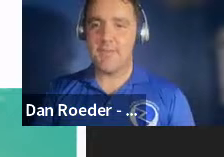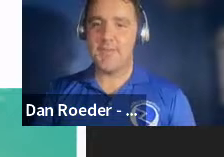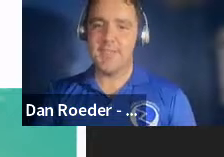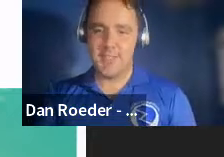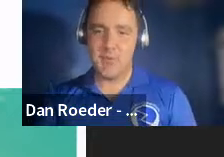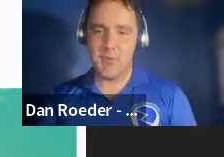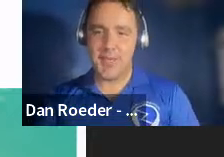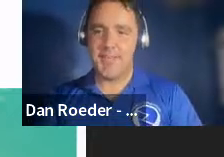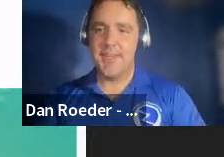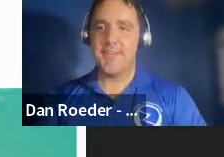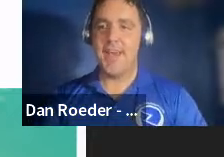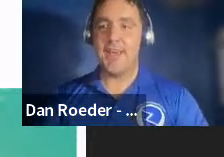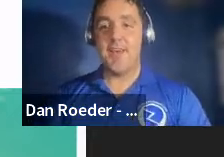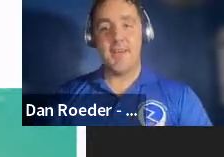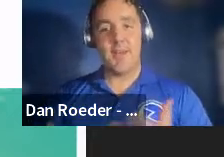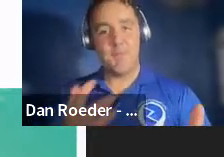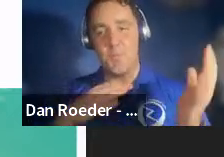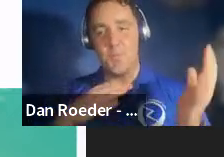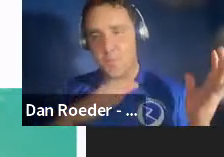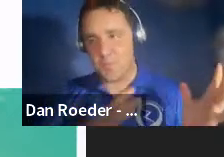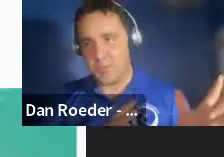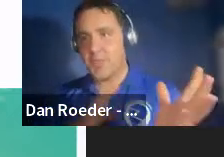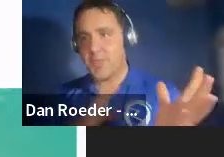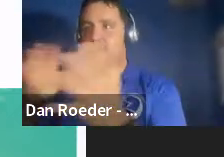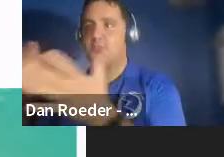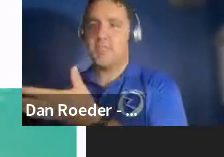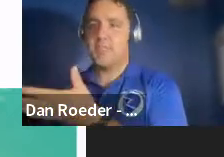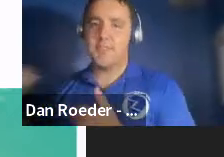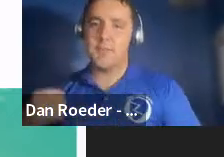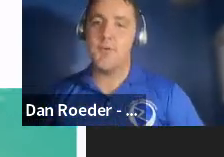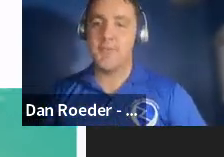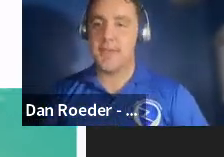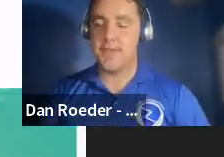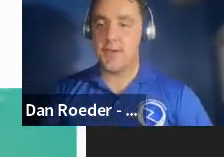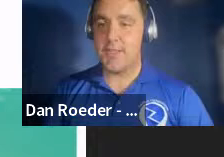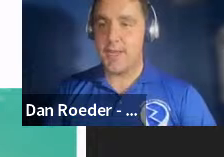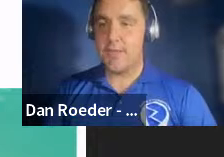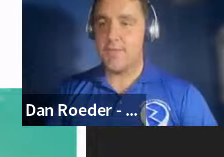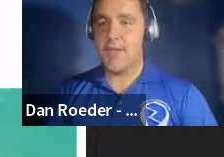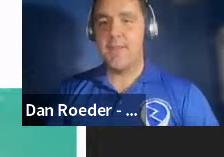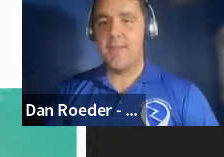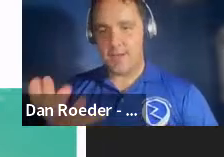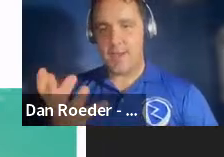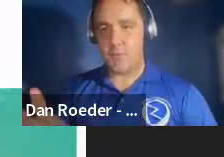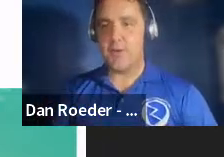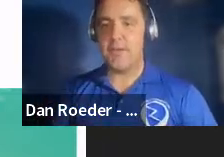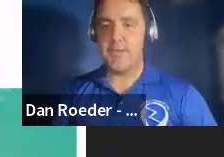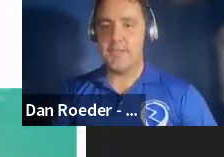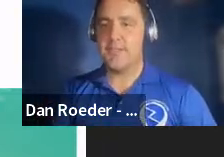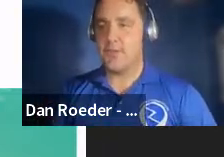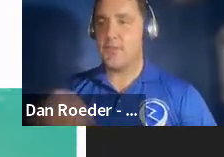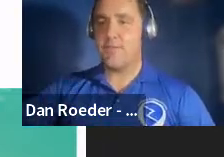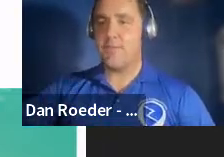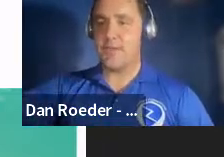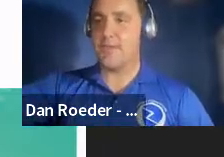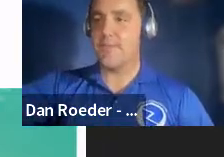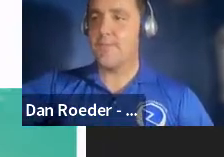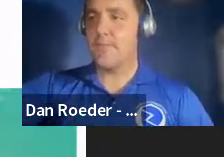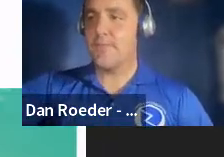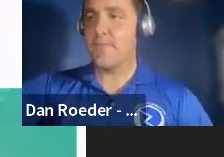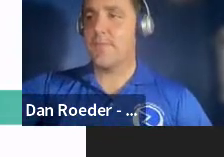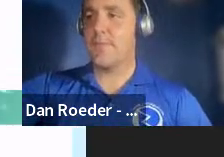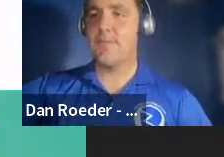to be scaffolded in a way that once we transition into this post-secondary life, that network is still